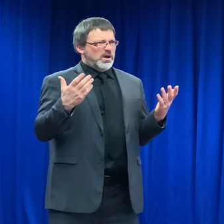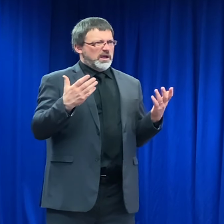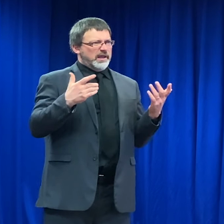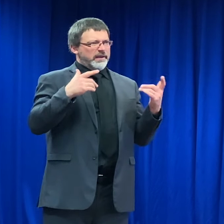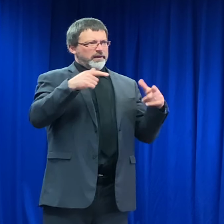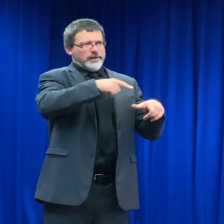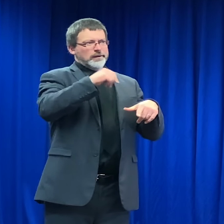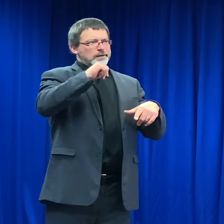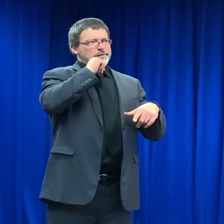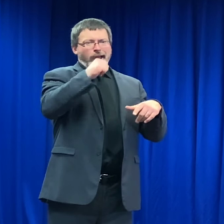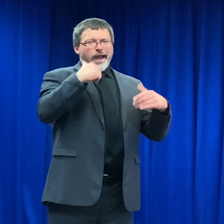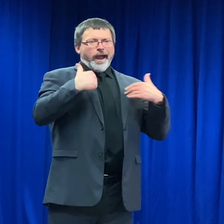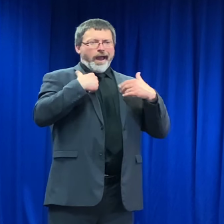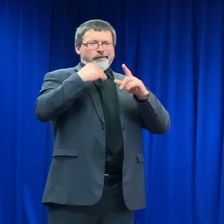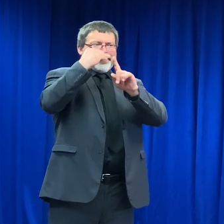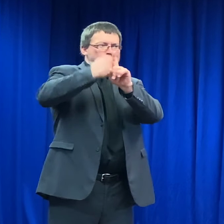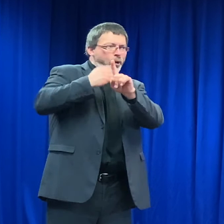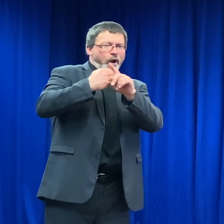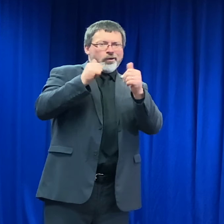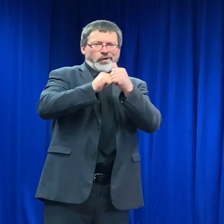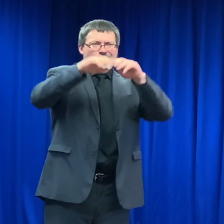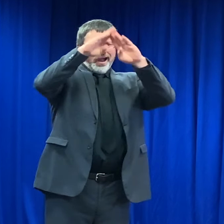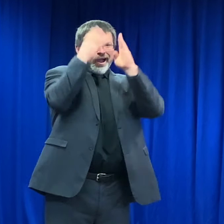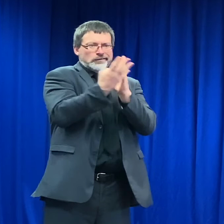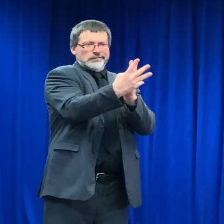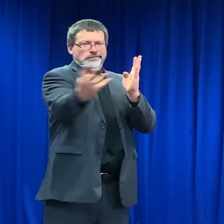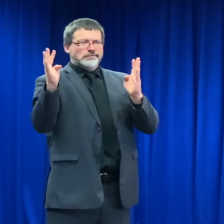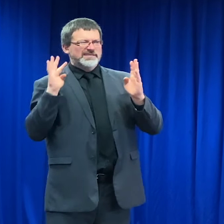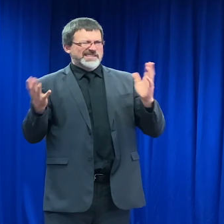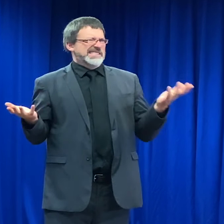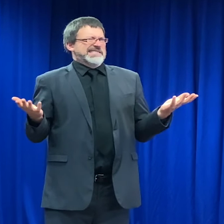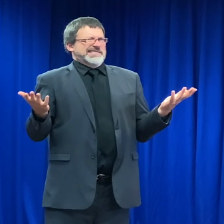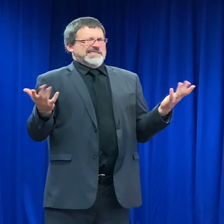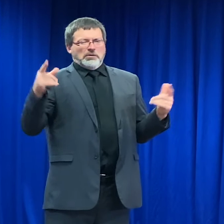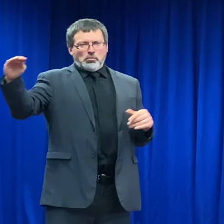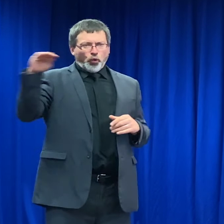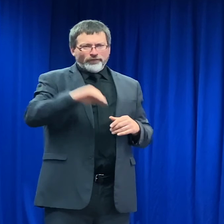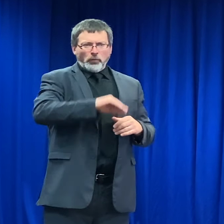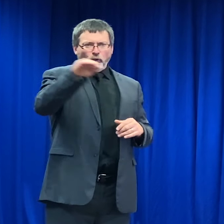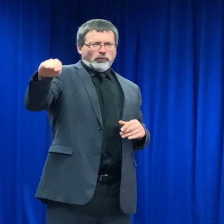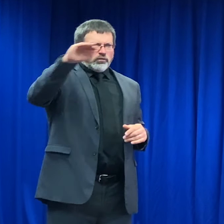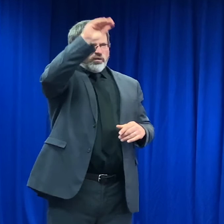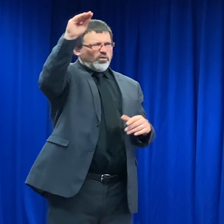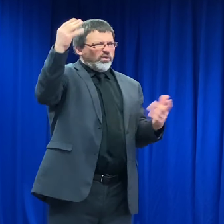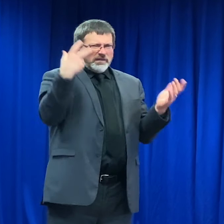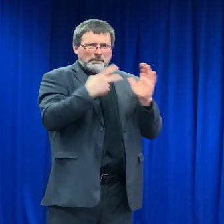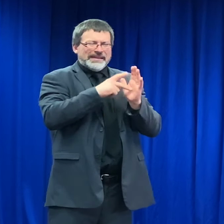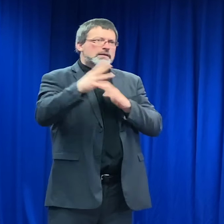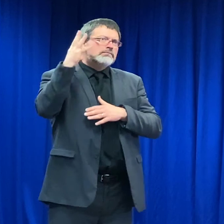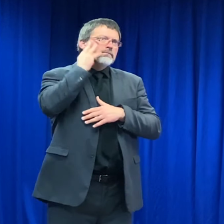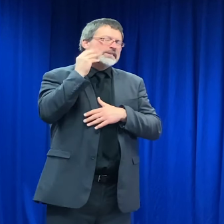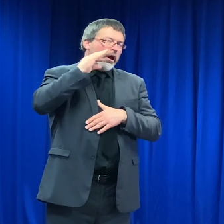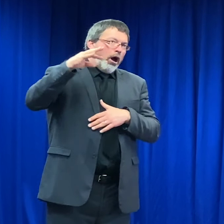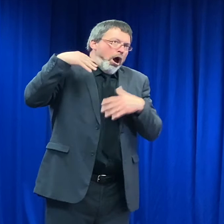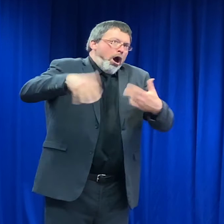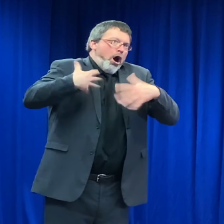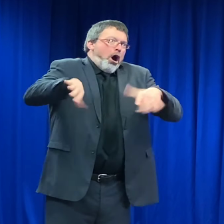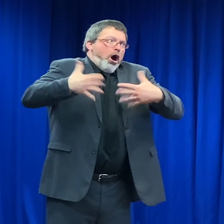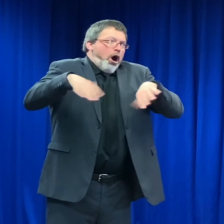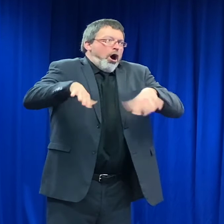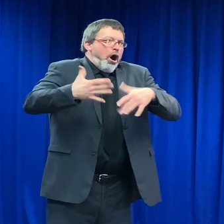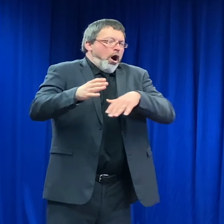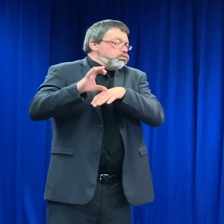that. So what if you're transient in other communities? So you have some experience. You've seen the good and the bad around the state. And again,